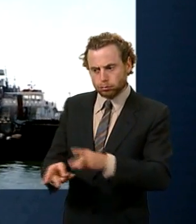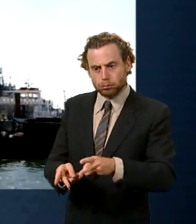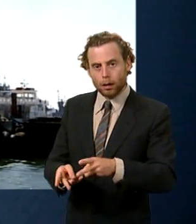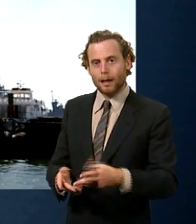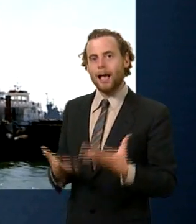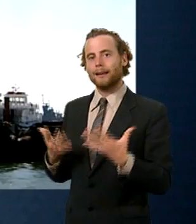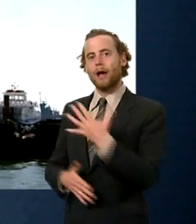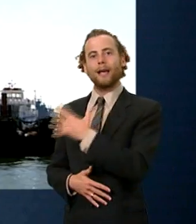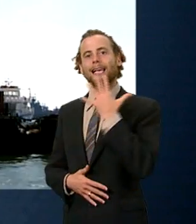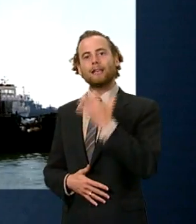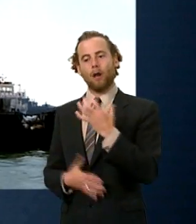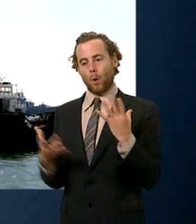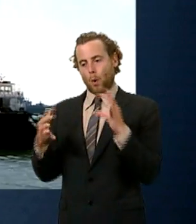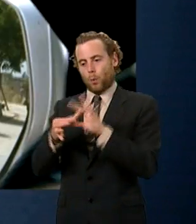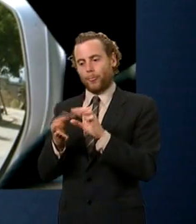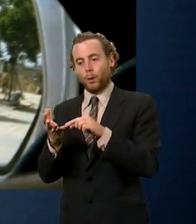with a UN inquiry.